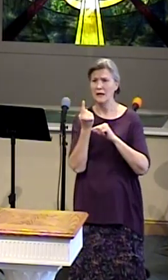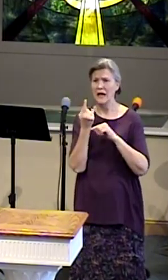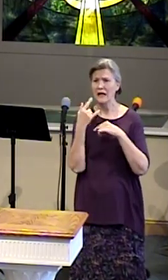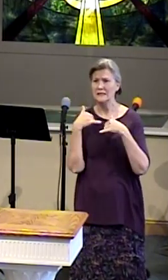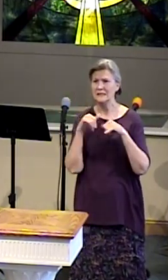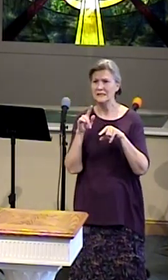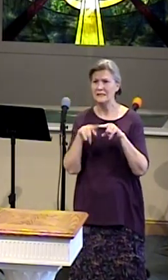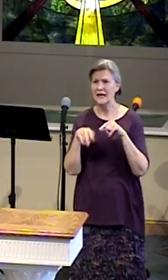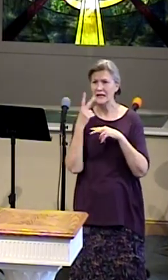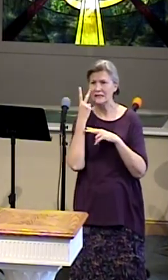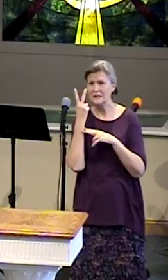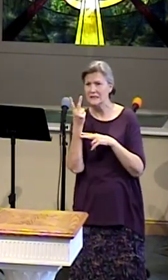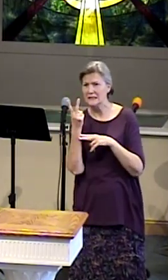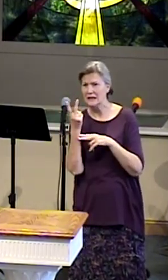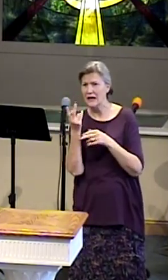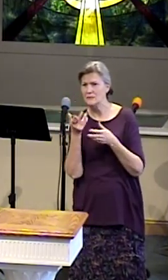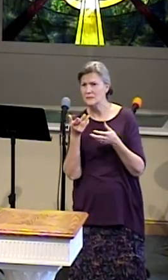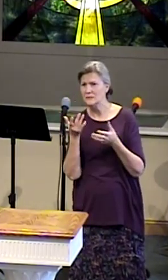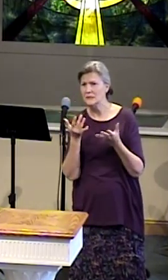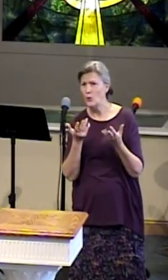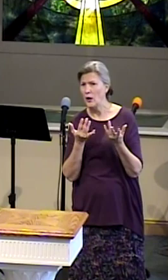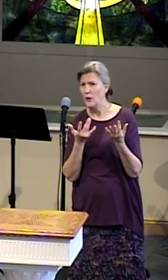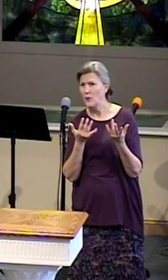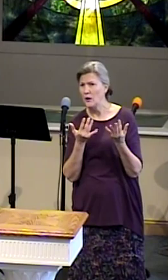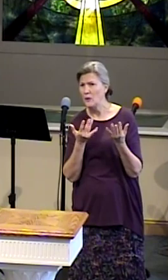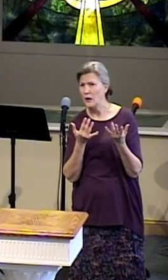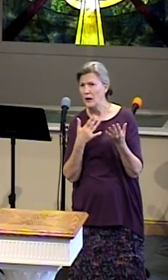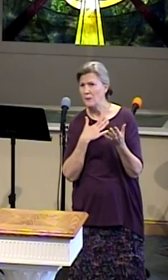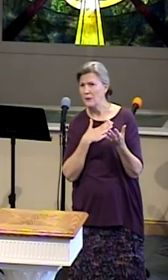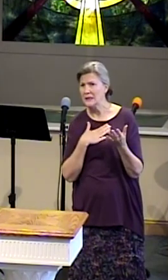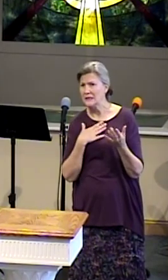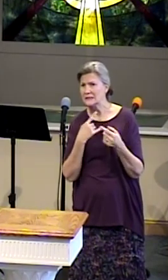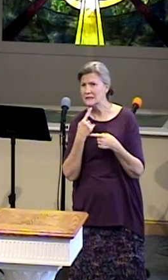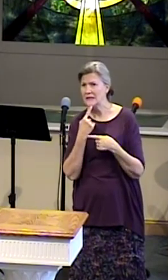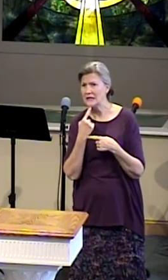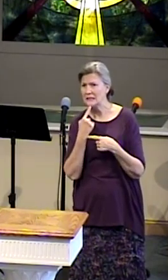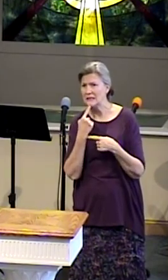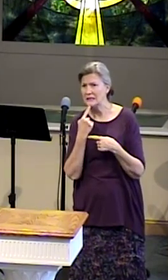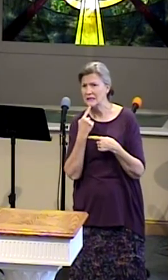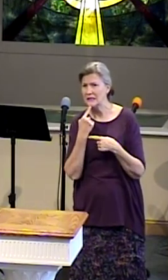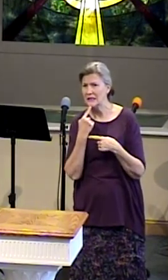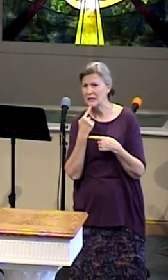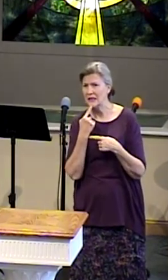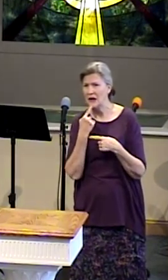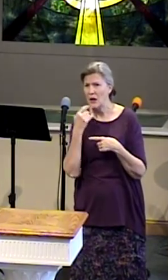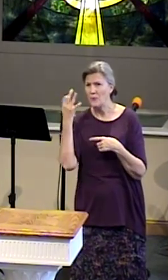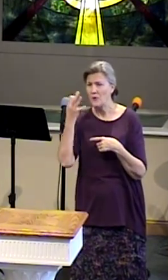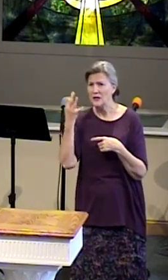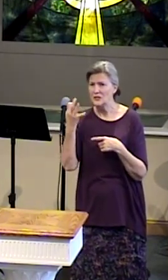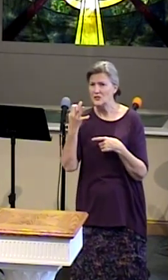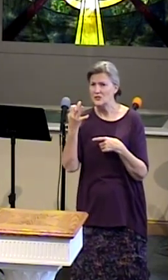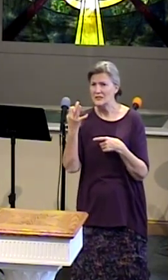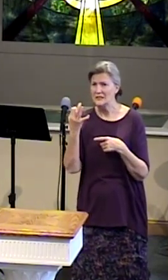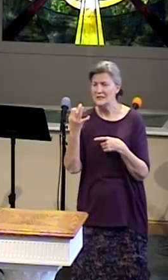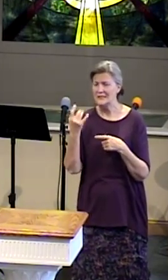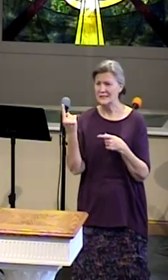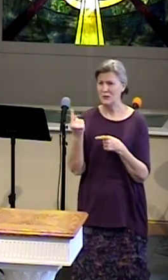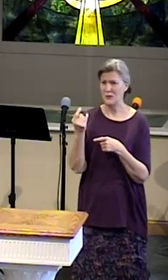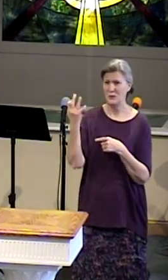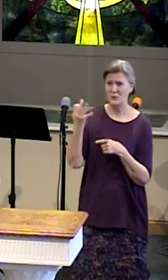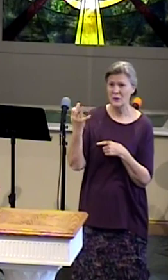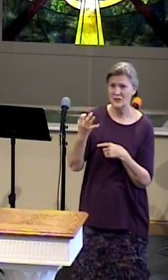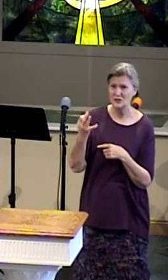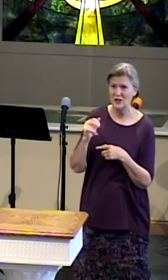see. I'm still waiting, Jesus. Please tell. preach. Somebody preach to Ananias and tell